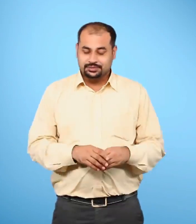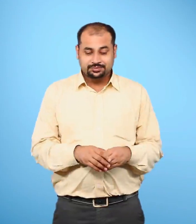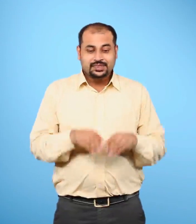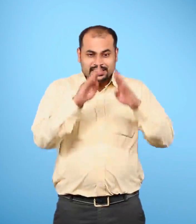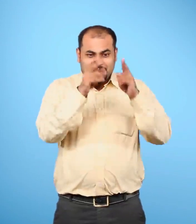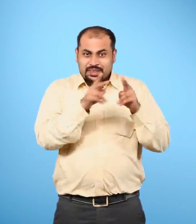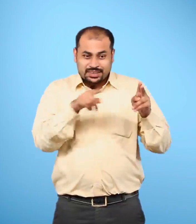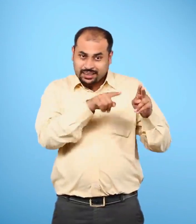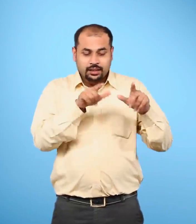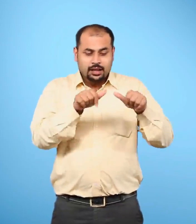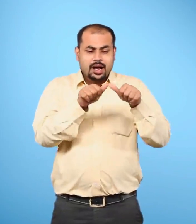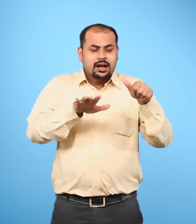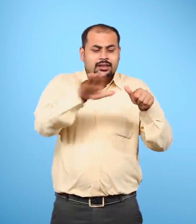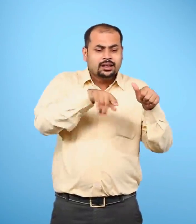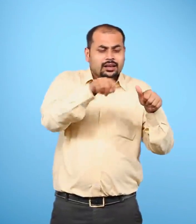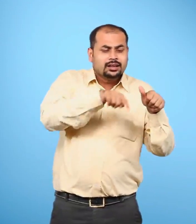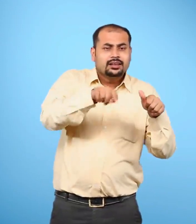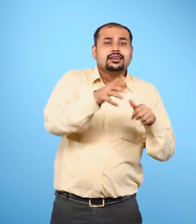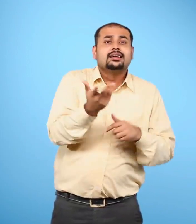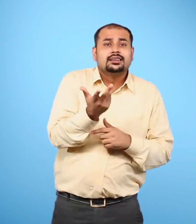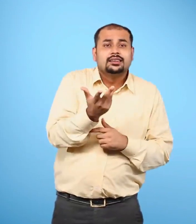What is the area of these shapes?